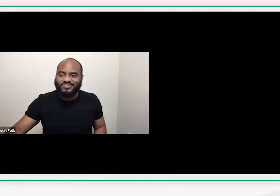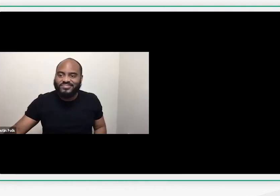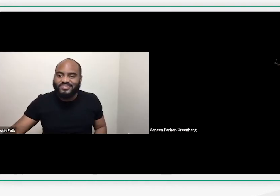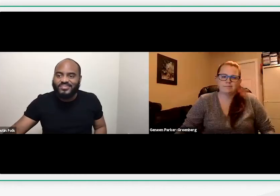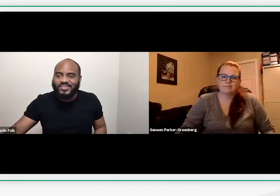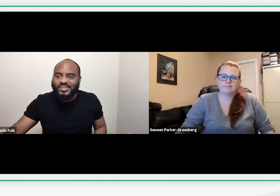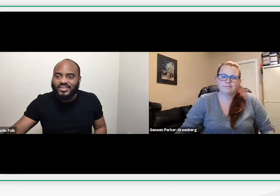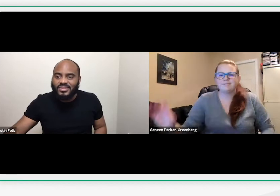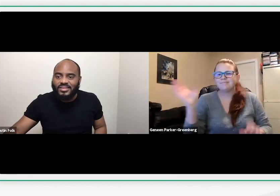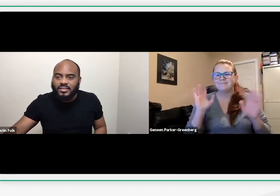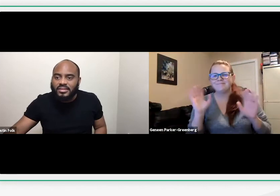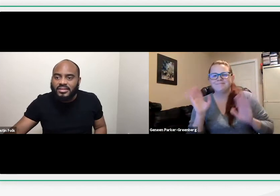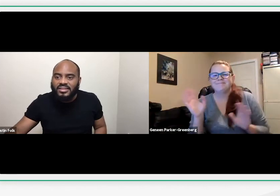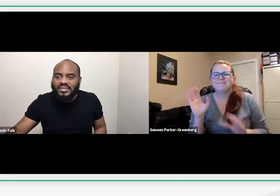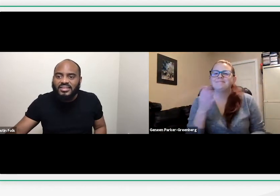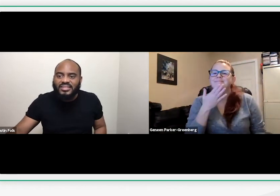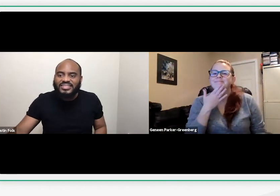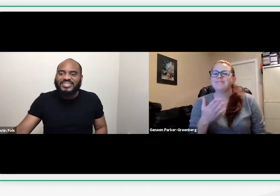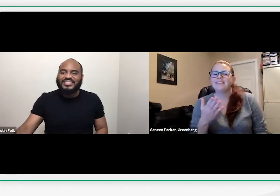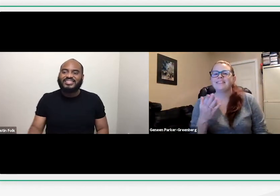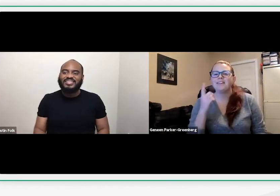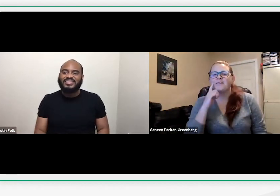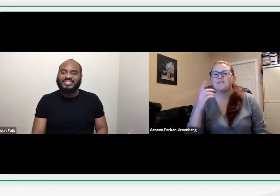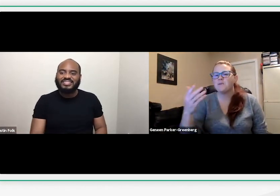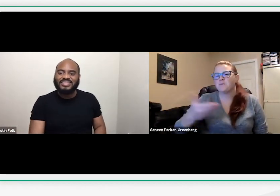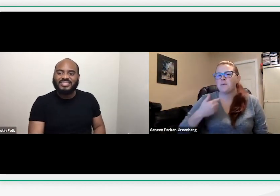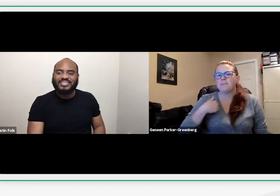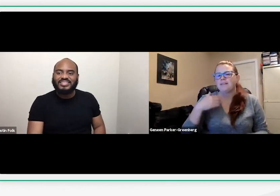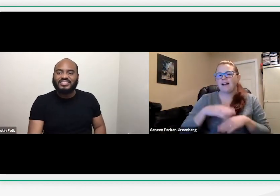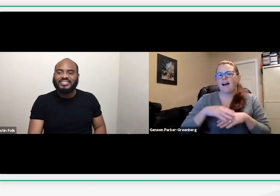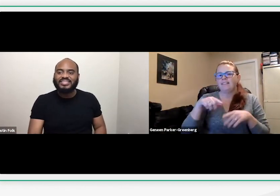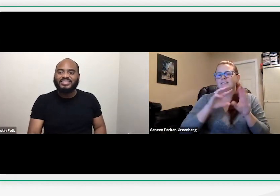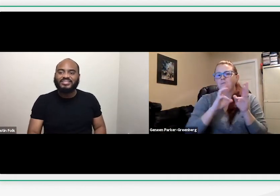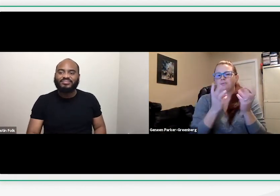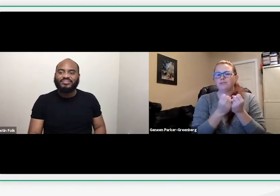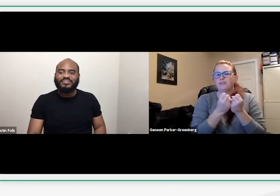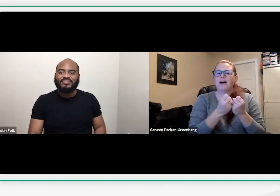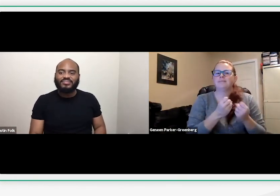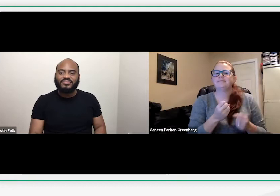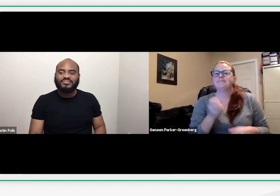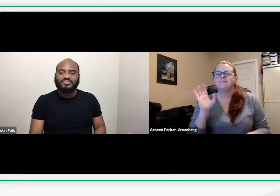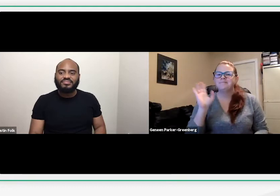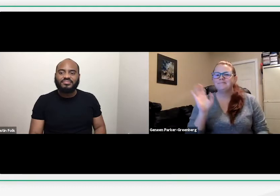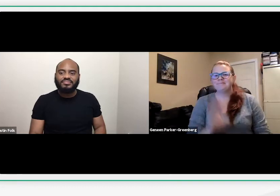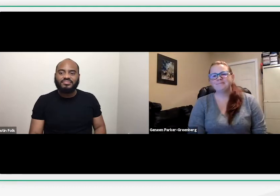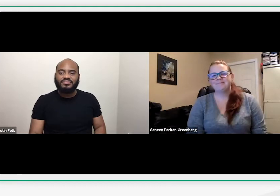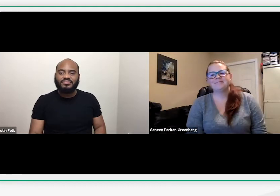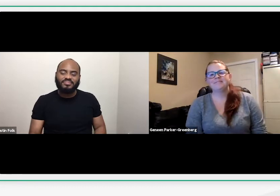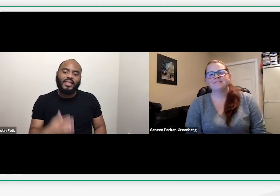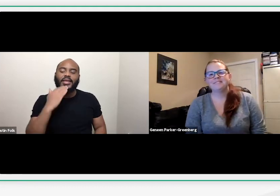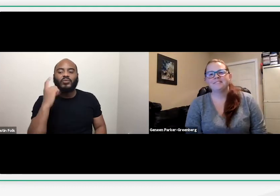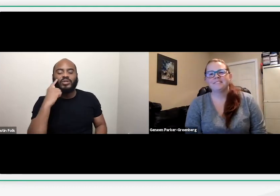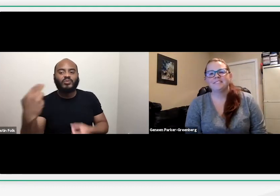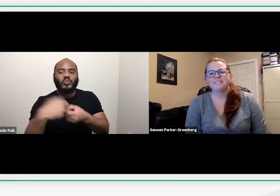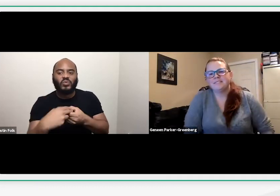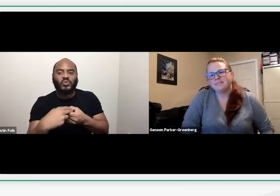And Janine, please come on the stage with me. Hello. Thank you for having me and welcoming me